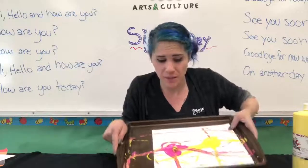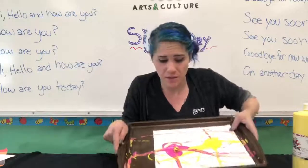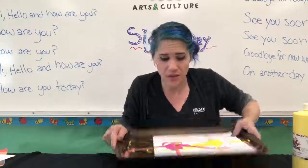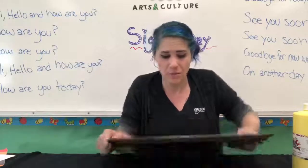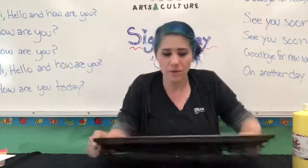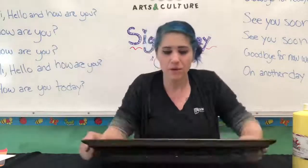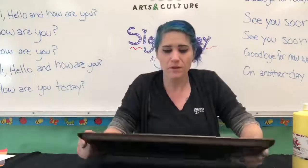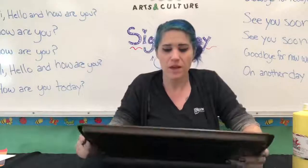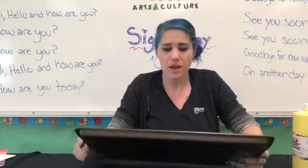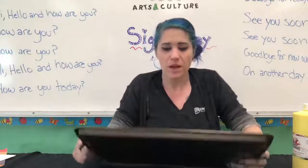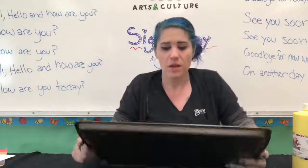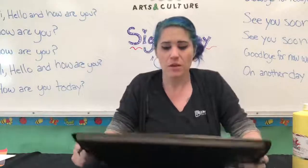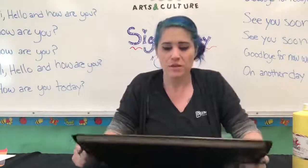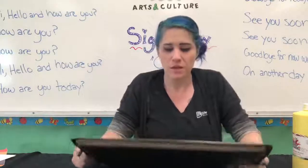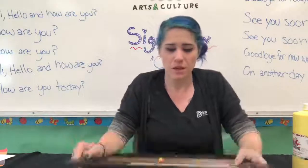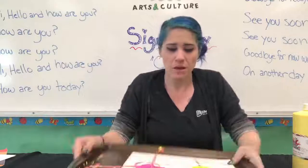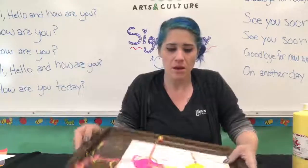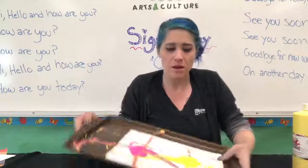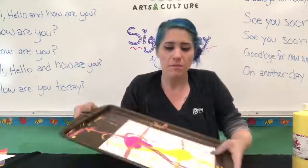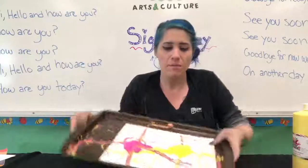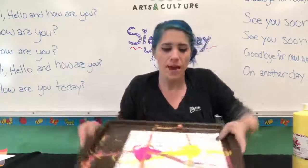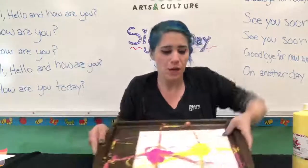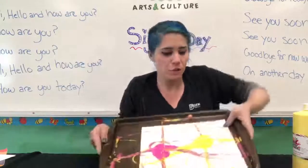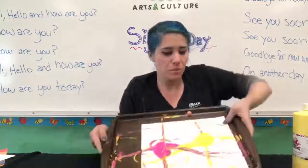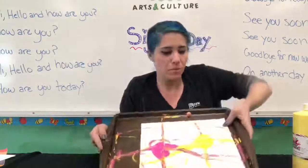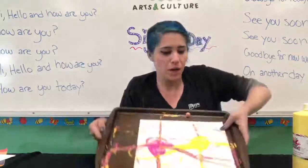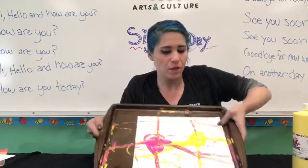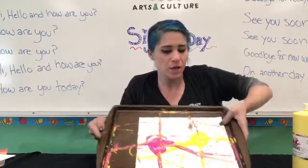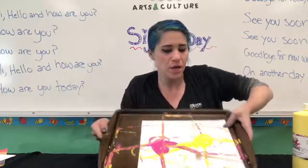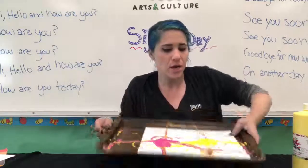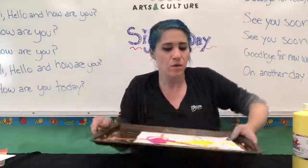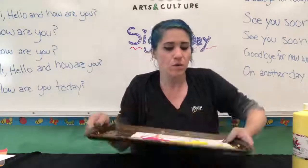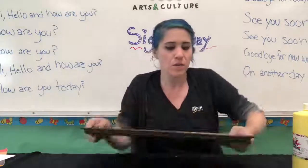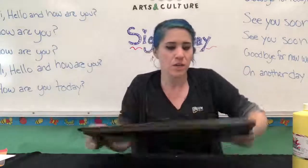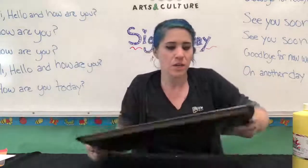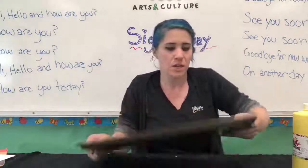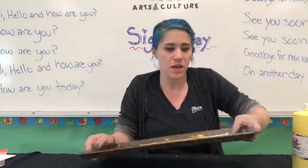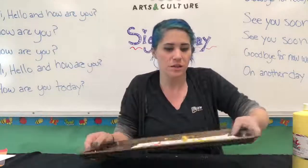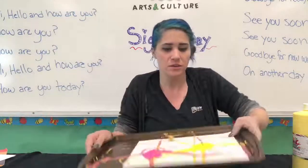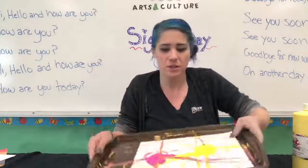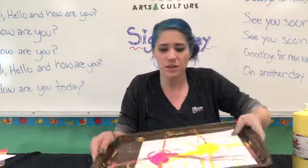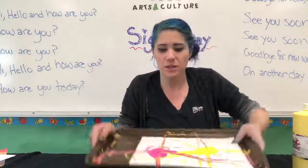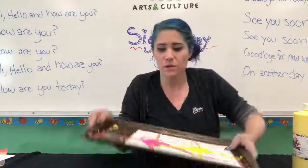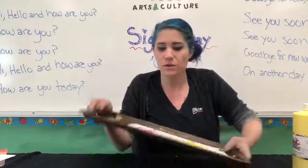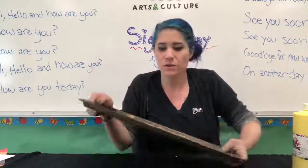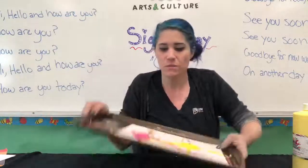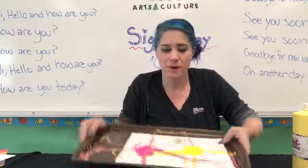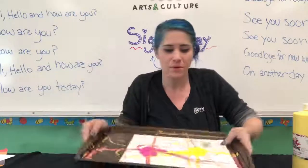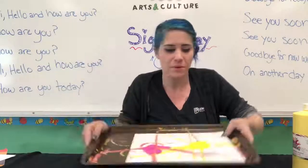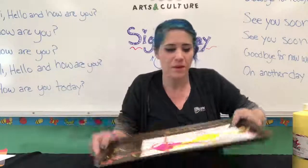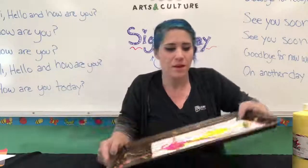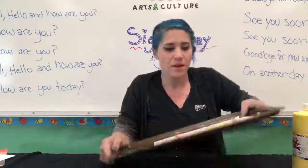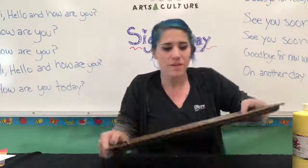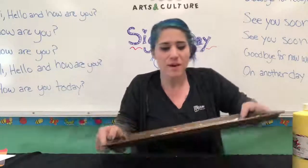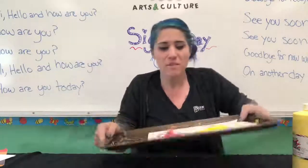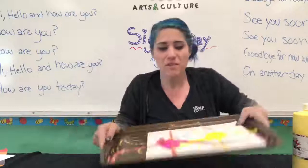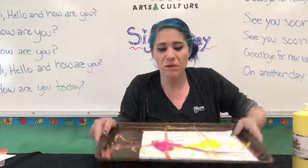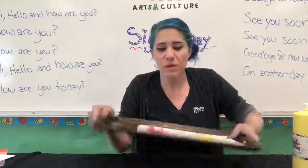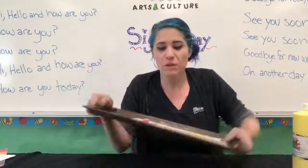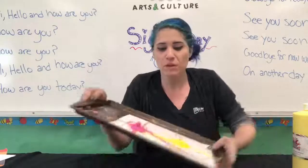or neighbors. You know, this is another manageable project that an older kid can handle as long as they don't lose the marble. Now, I may put a little bit too